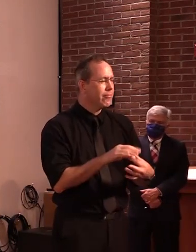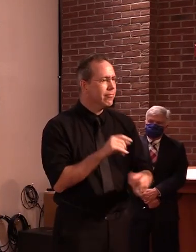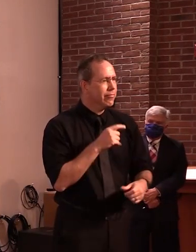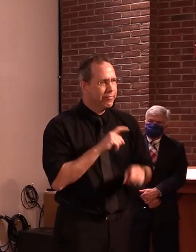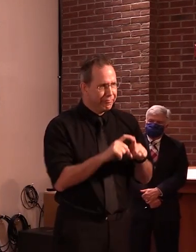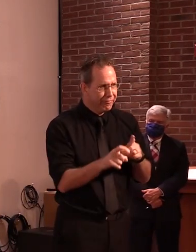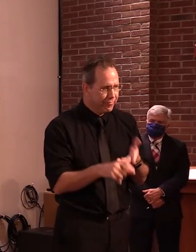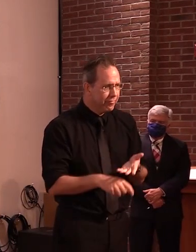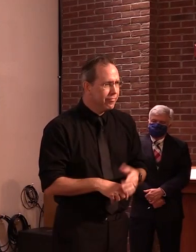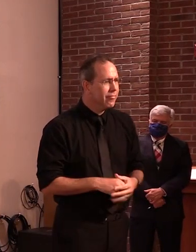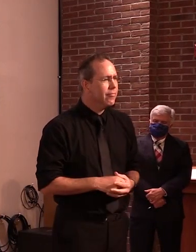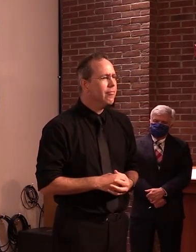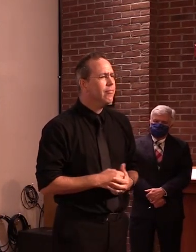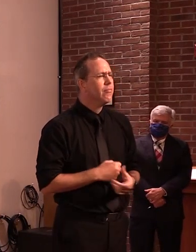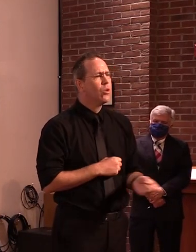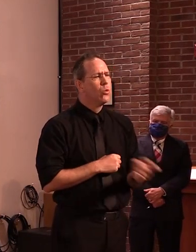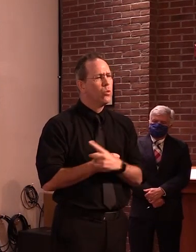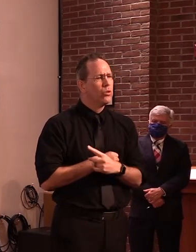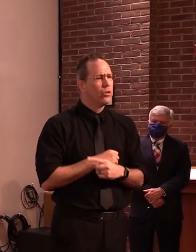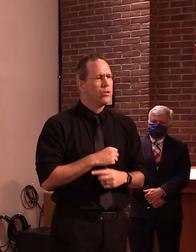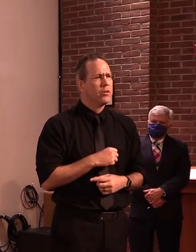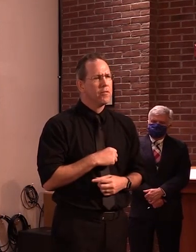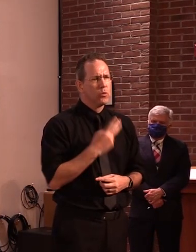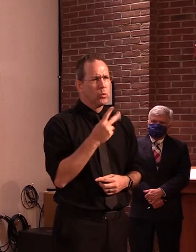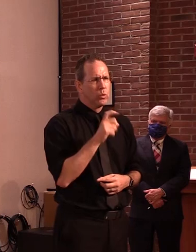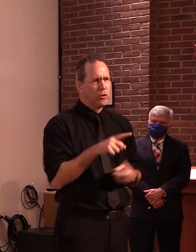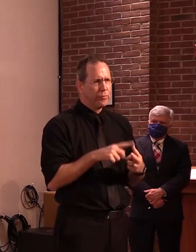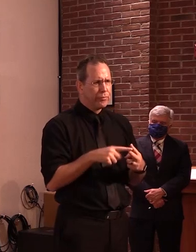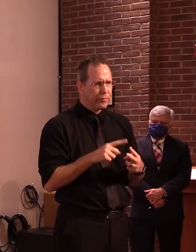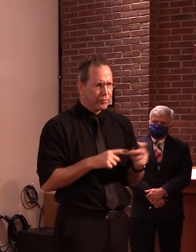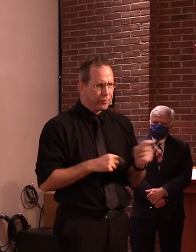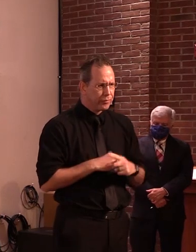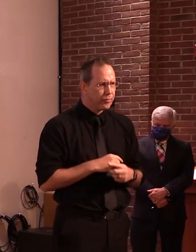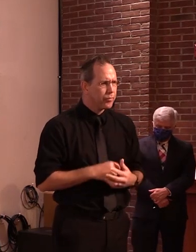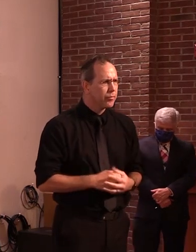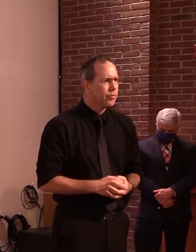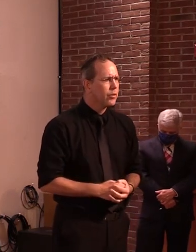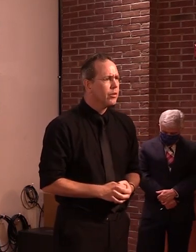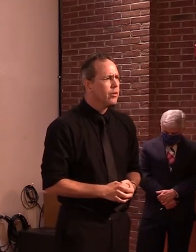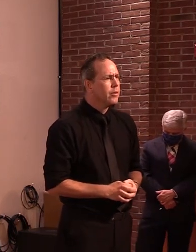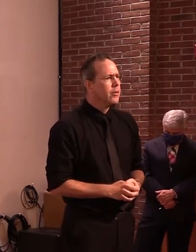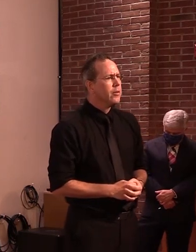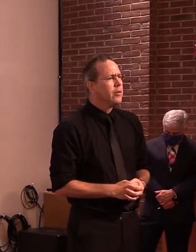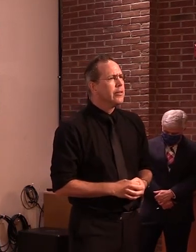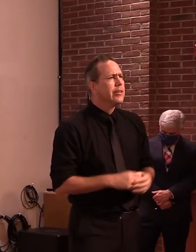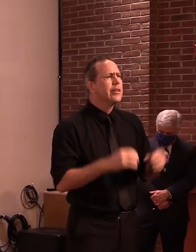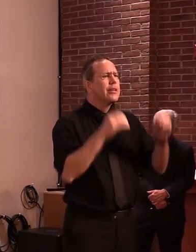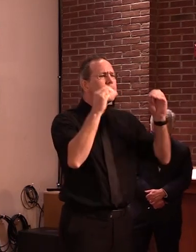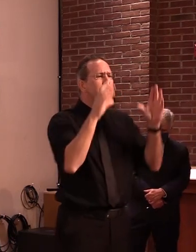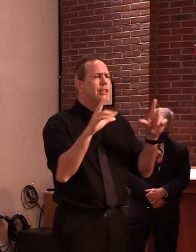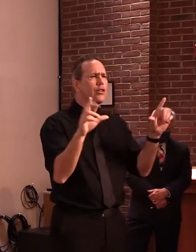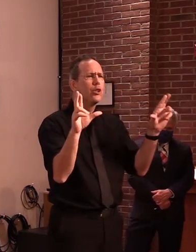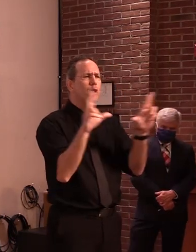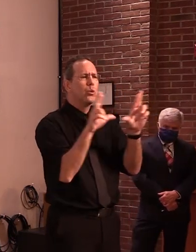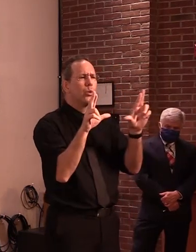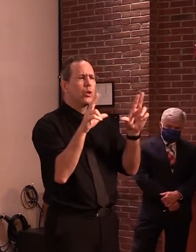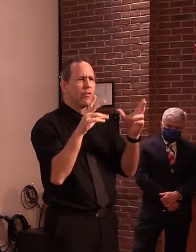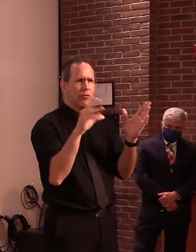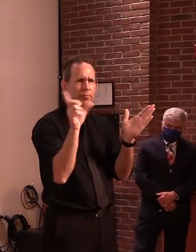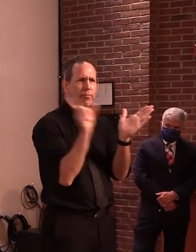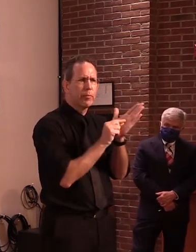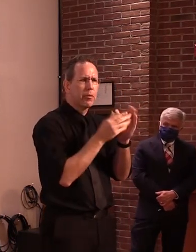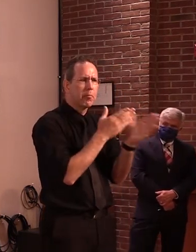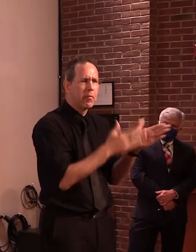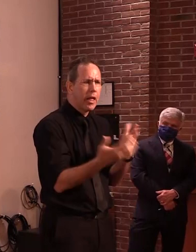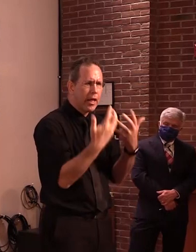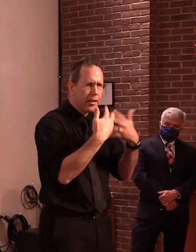and Secretary French. The Vermont NEA released a 4-phase plan yesterday. It would delay beginning actual lessons past the September